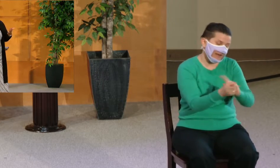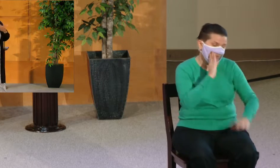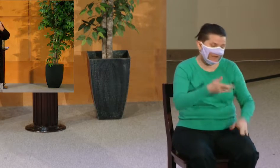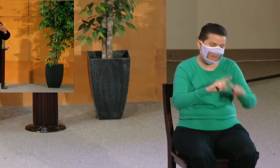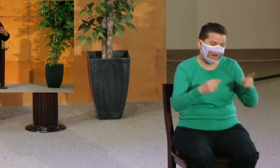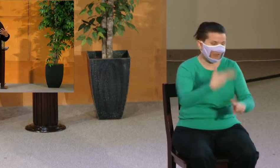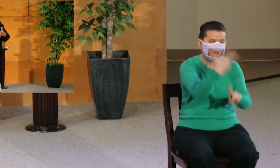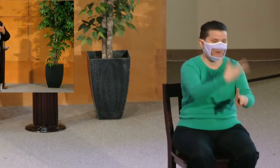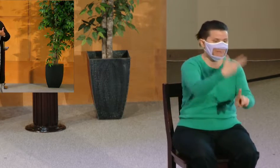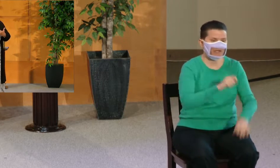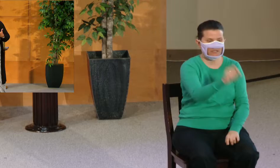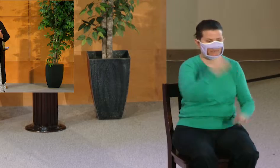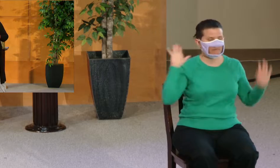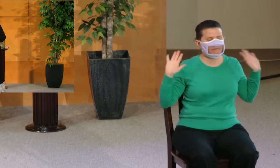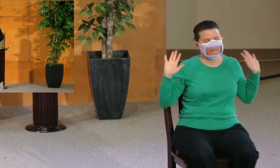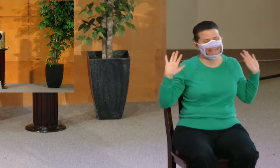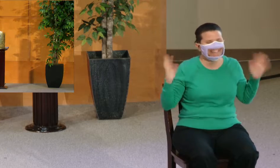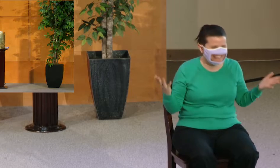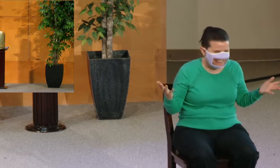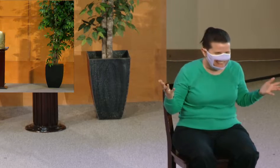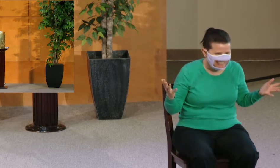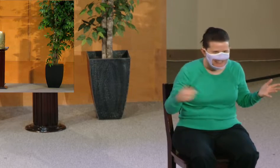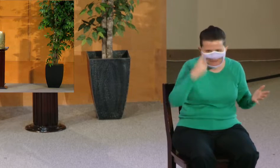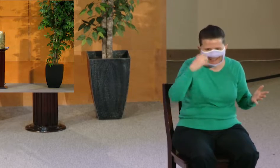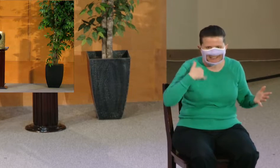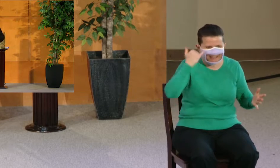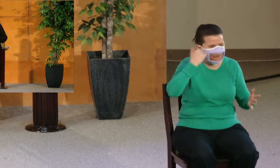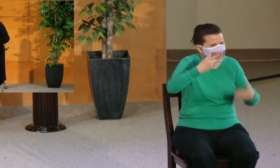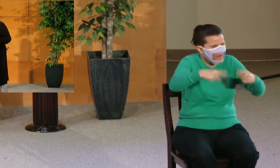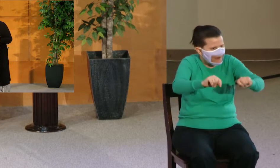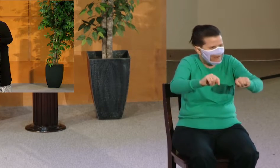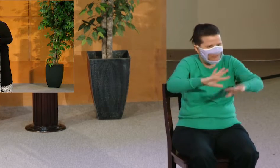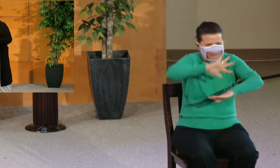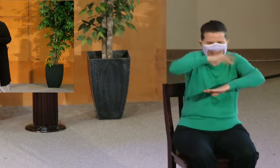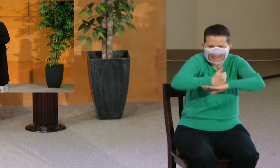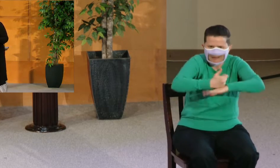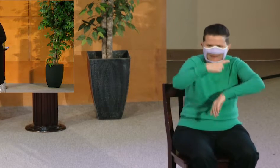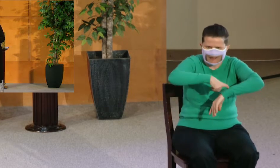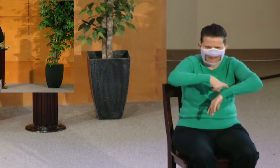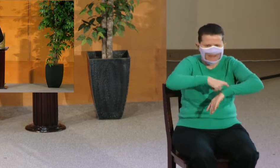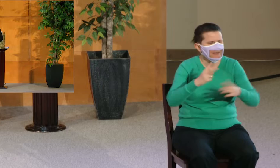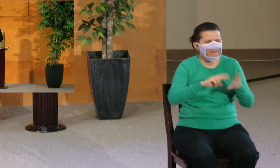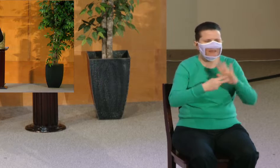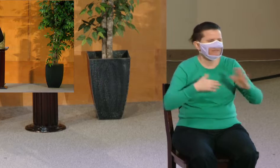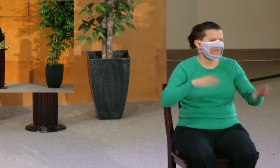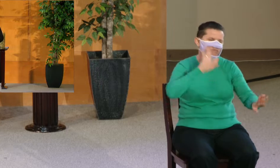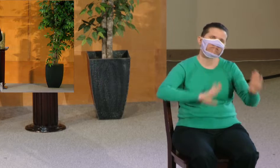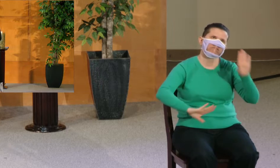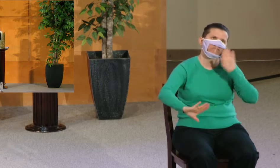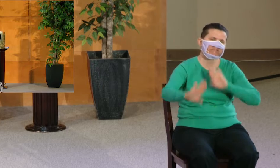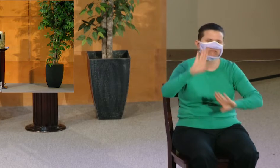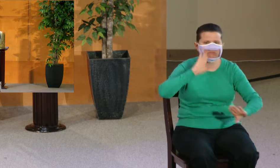to do when we try to do that is frustrate ourselves and everyone involved. Transition has certain elements that occur